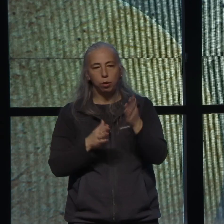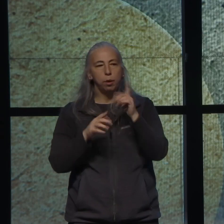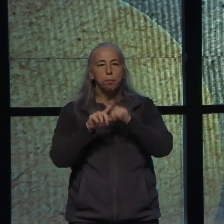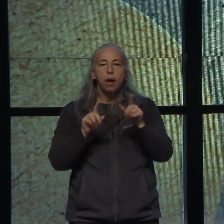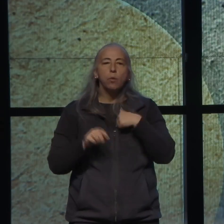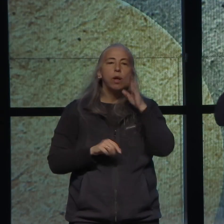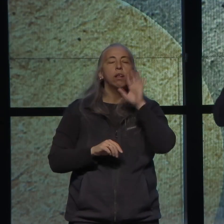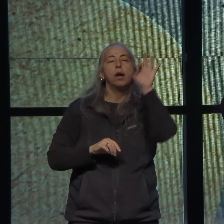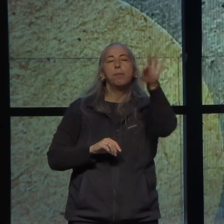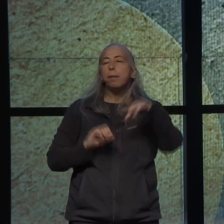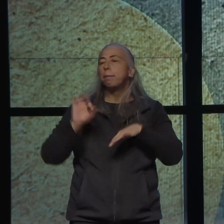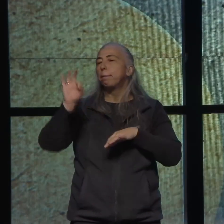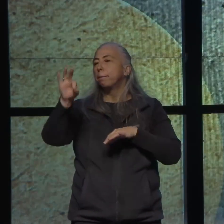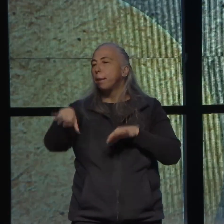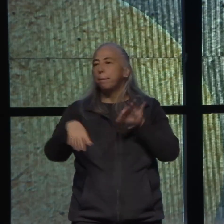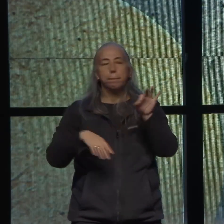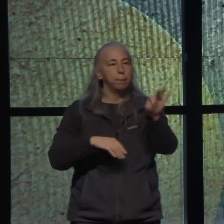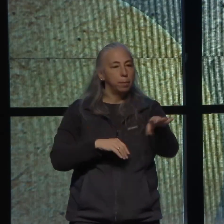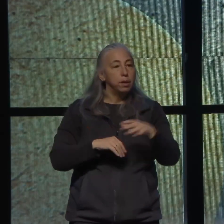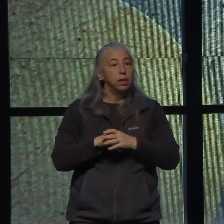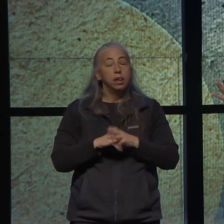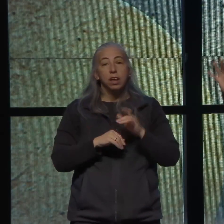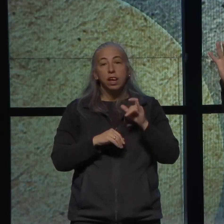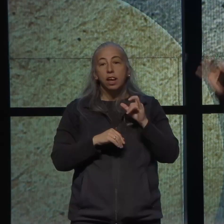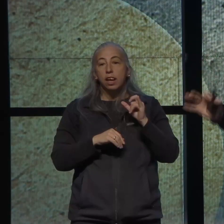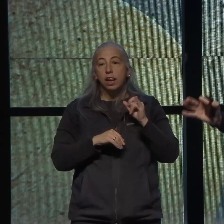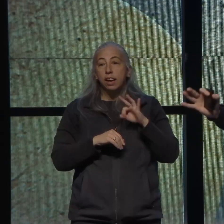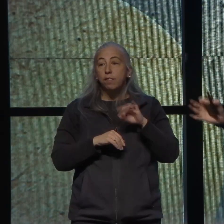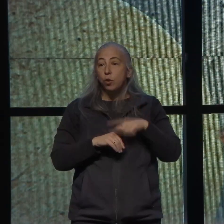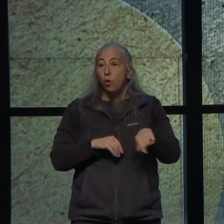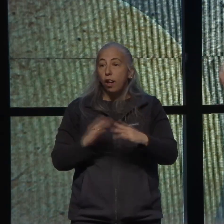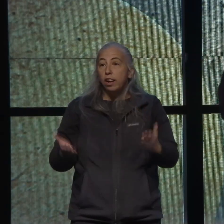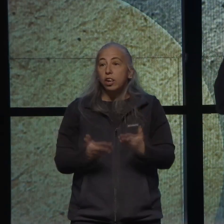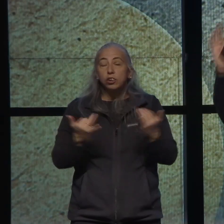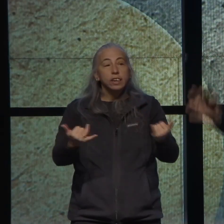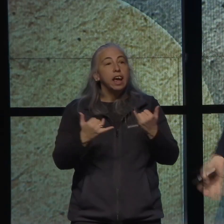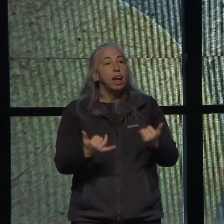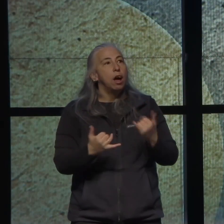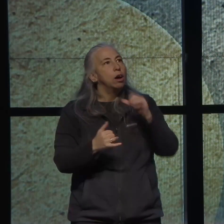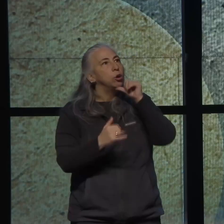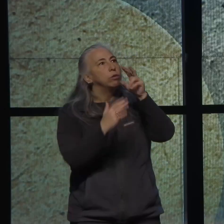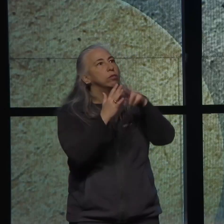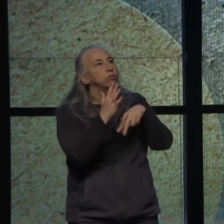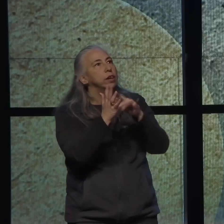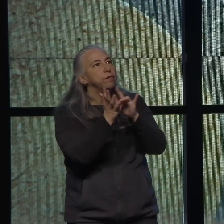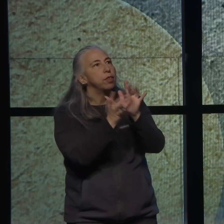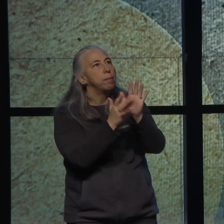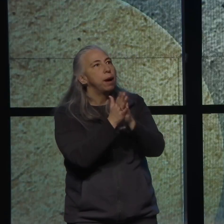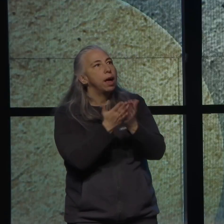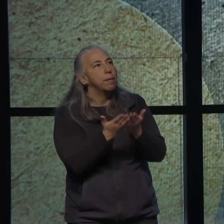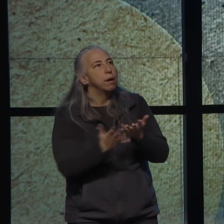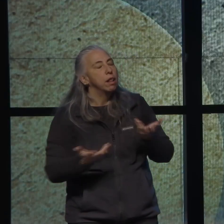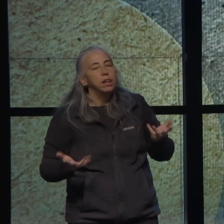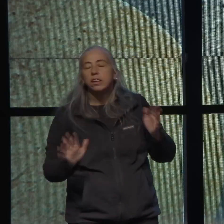verse by verse today. If you're here today and you're like, he didn't read a Bible verse today, you are correct. I didn't. It will be here next week, I